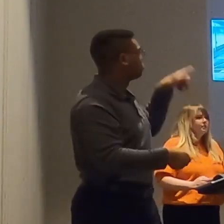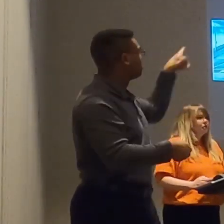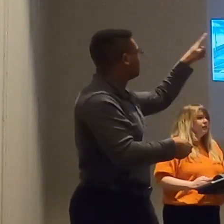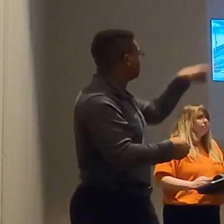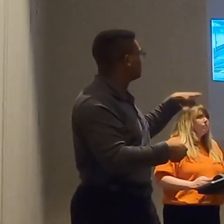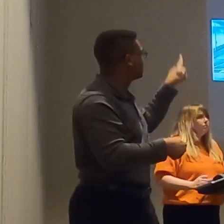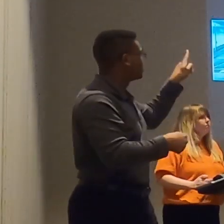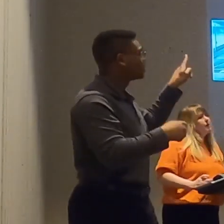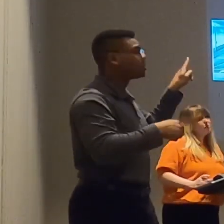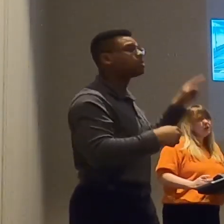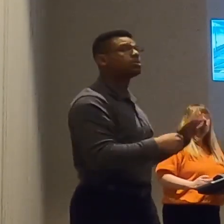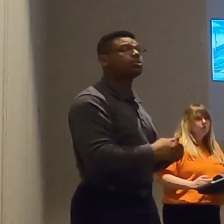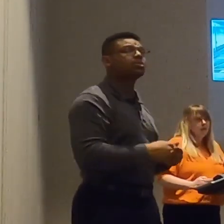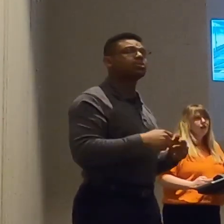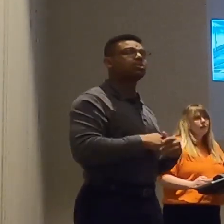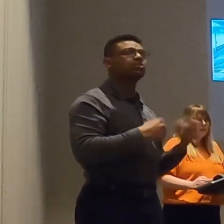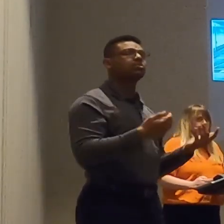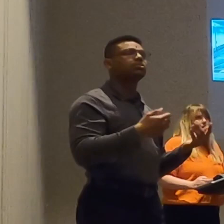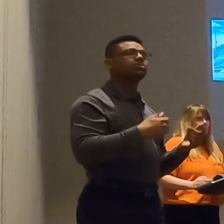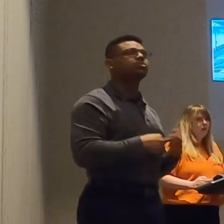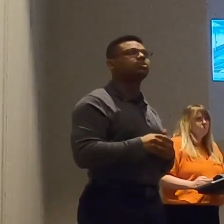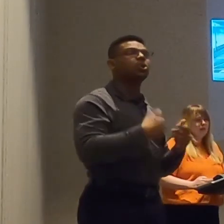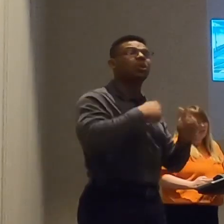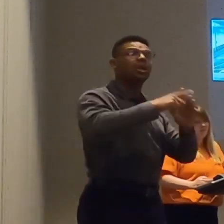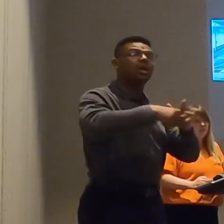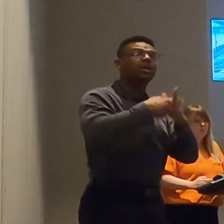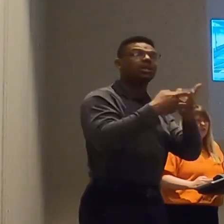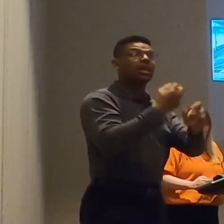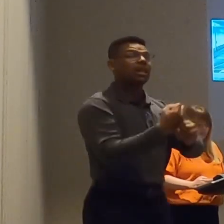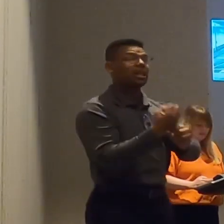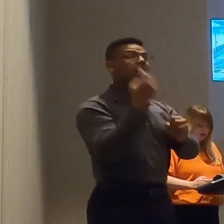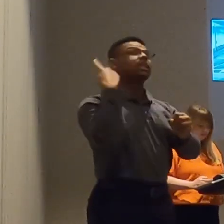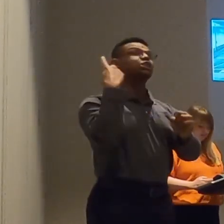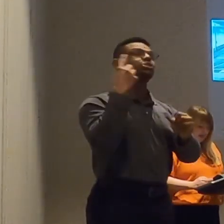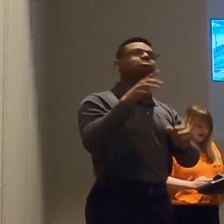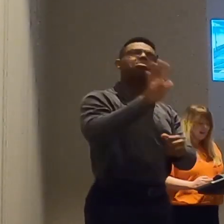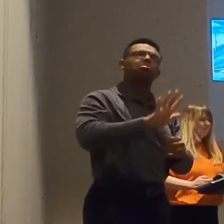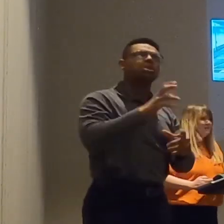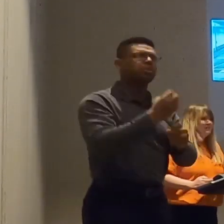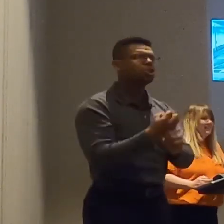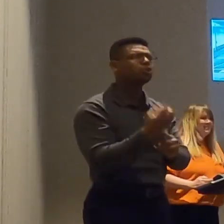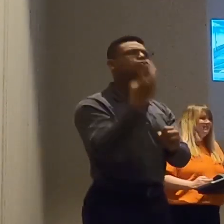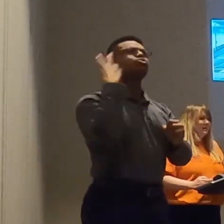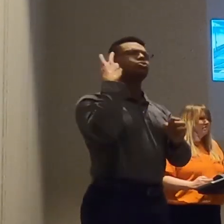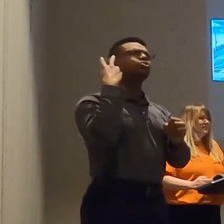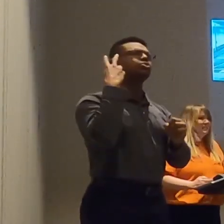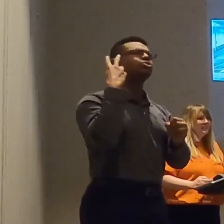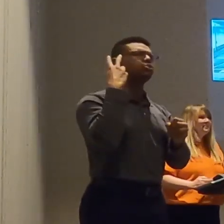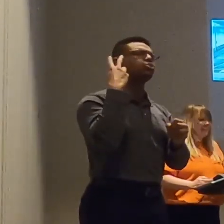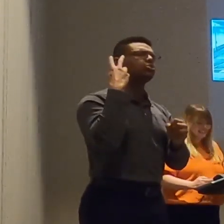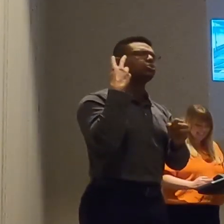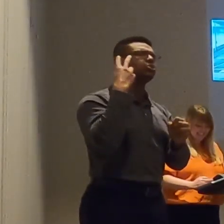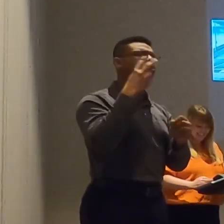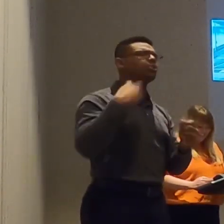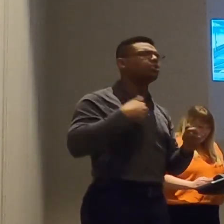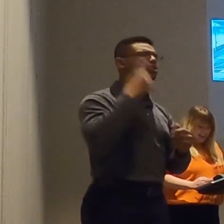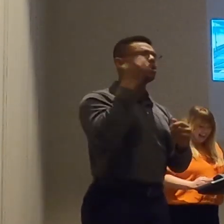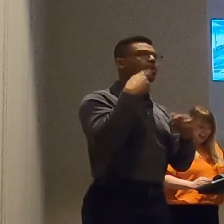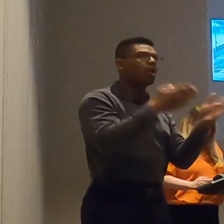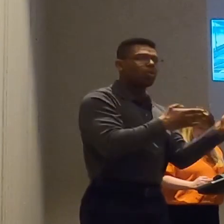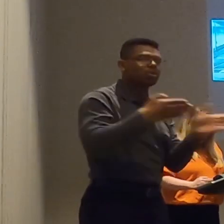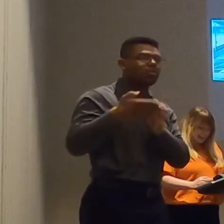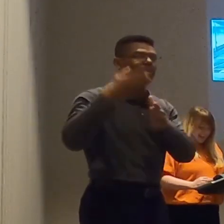on this exhibition probably over a year ago, maybe even 2 years ago. We do things very much in advance